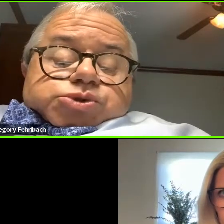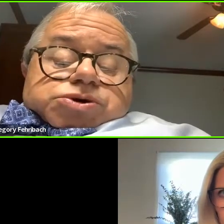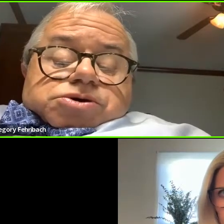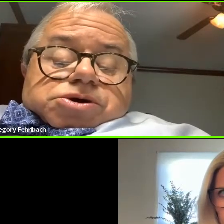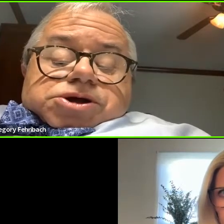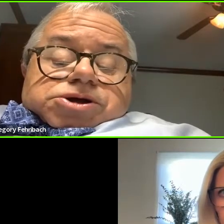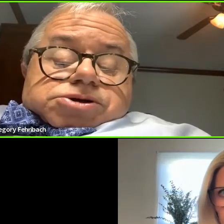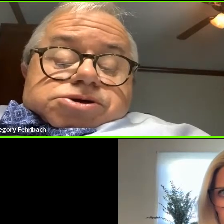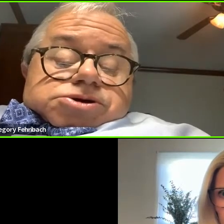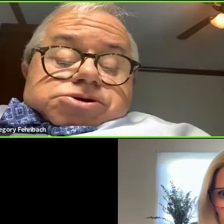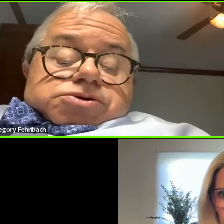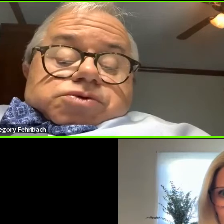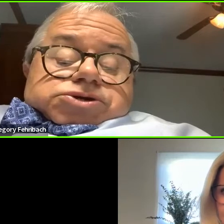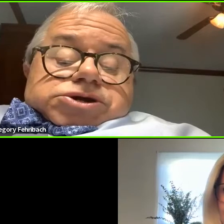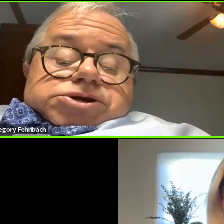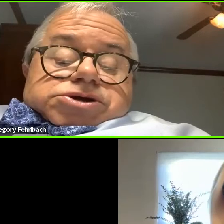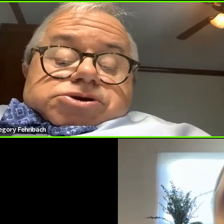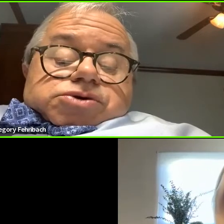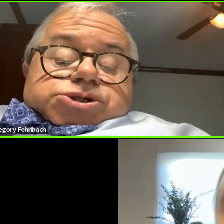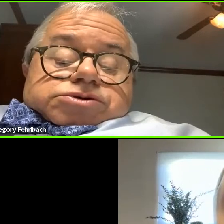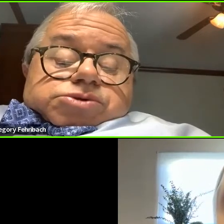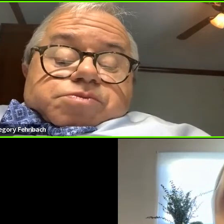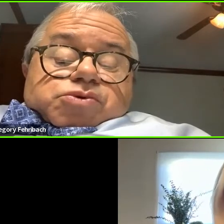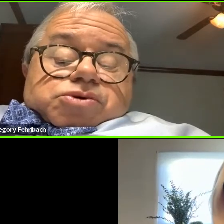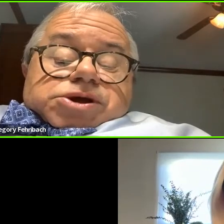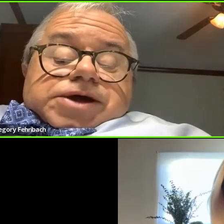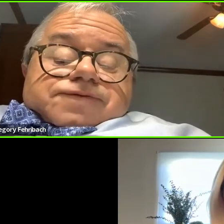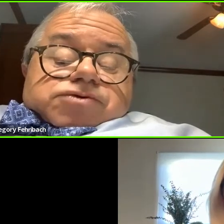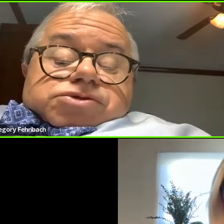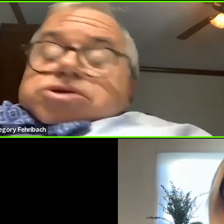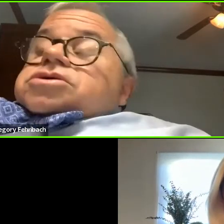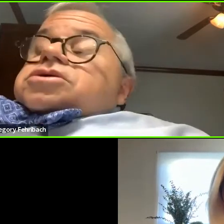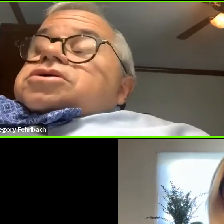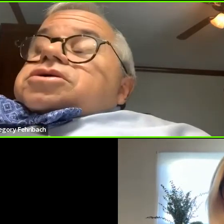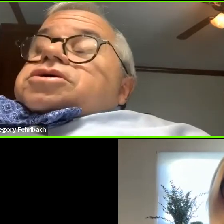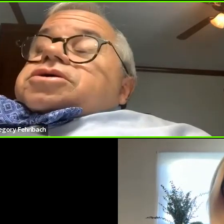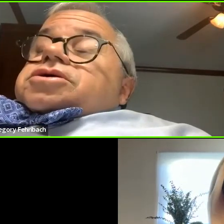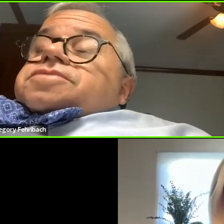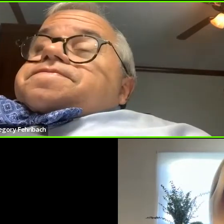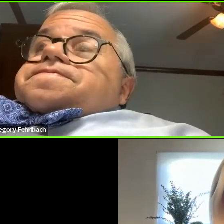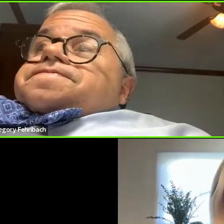Lancet. Dr. Swinner, I will take questions from the board after the